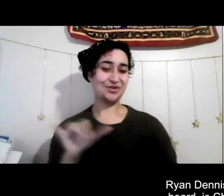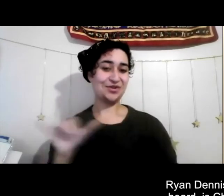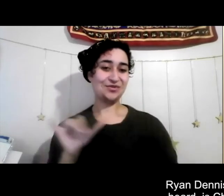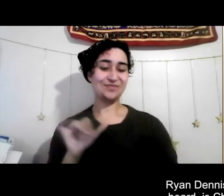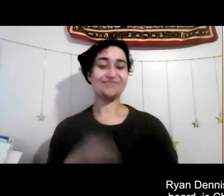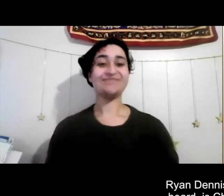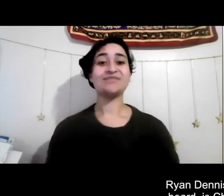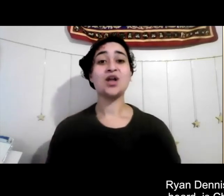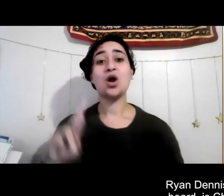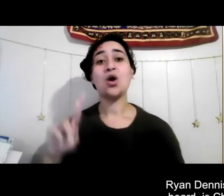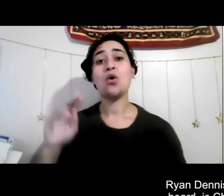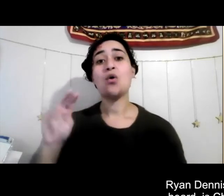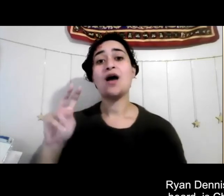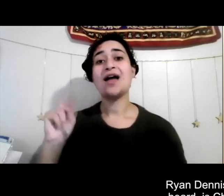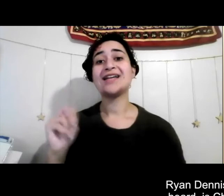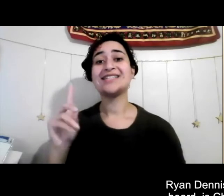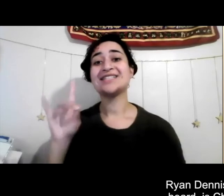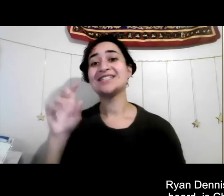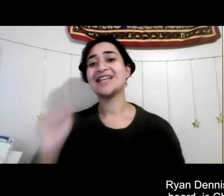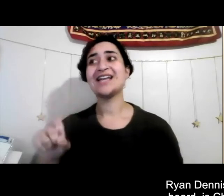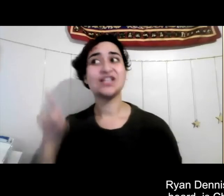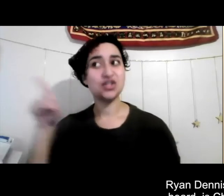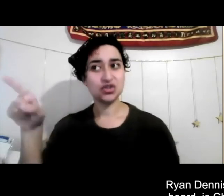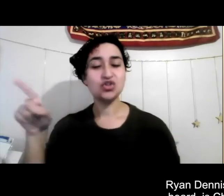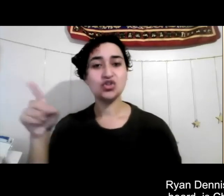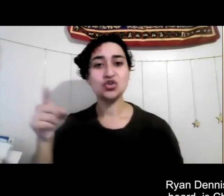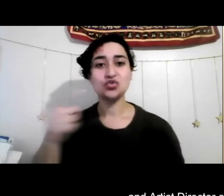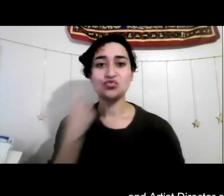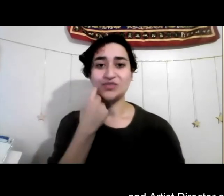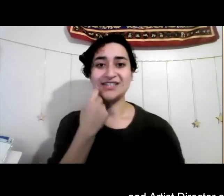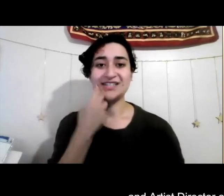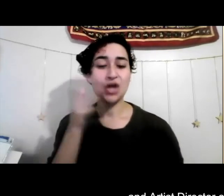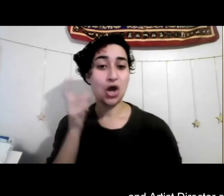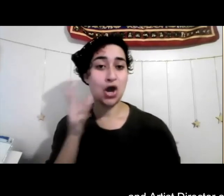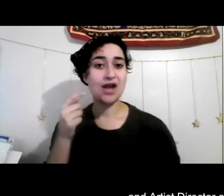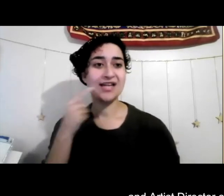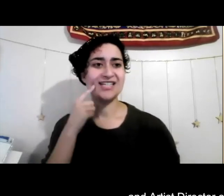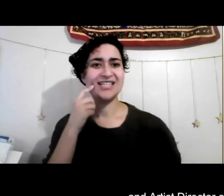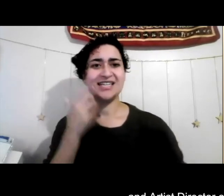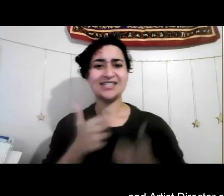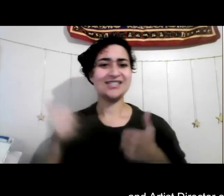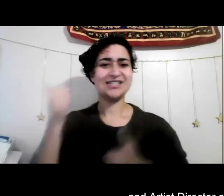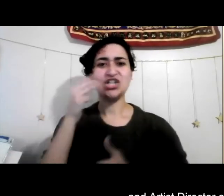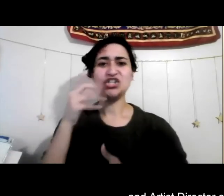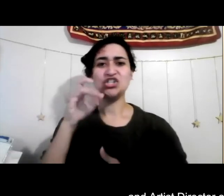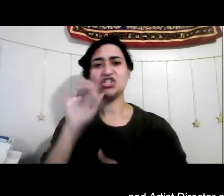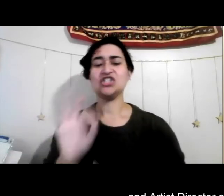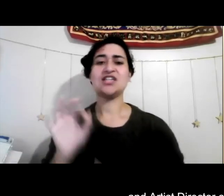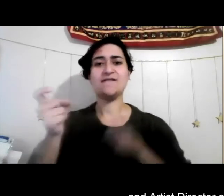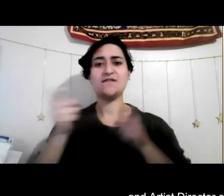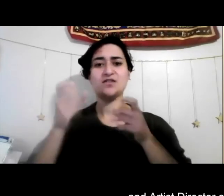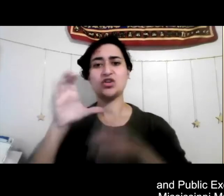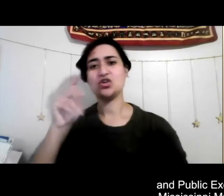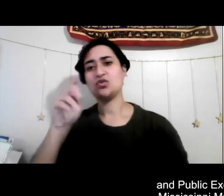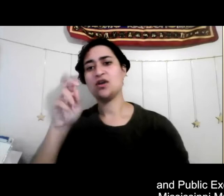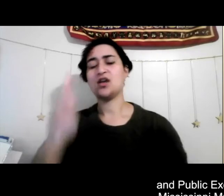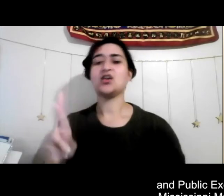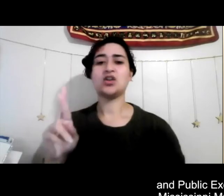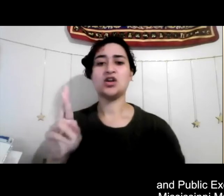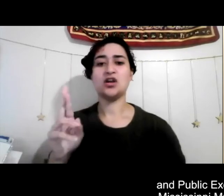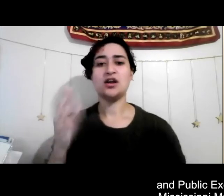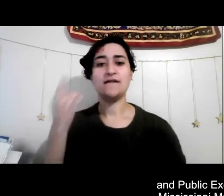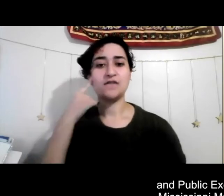Ryan Dennis, as you all heard, is Chief Curator and Artist Director of the Center for Art and